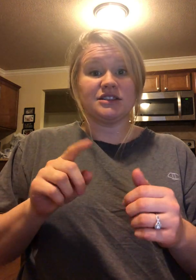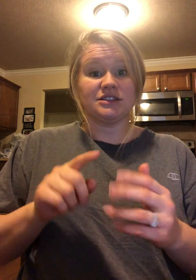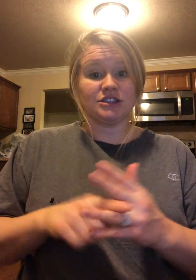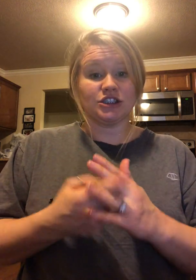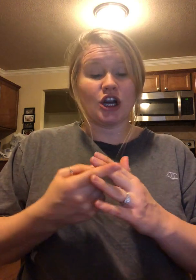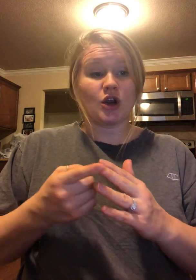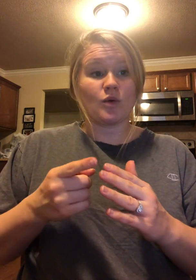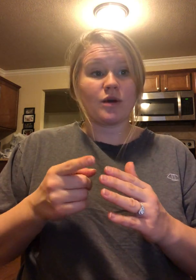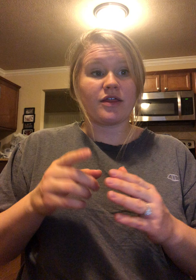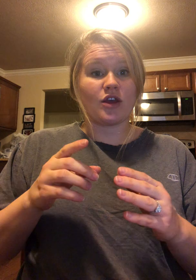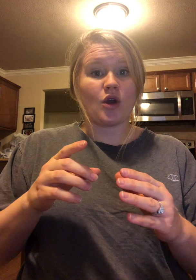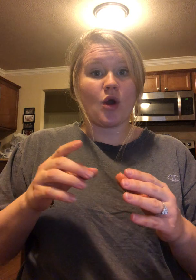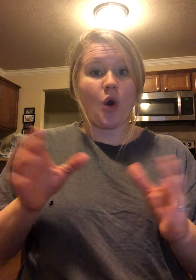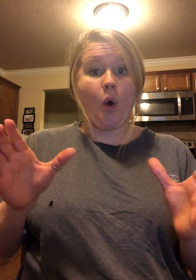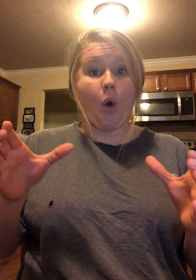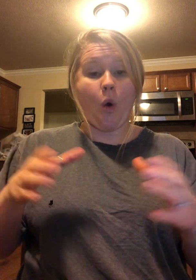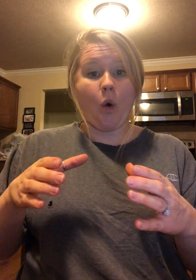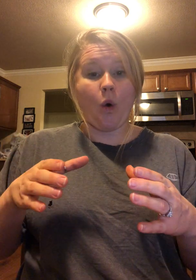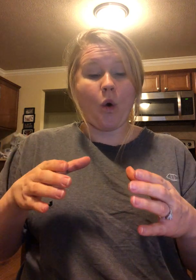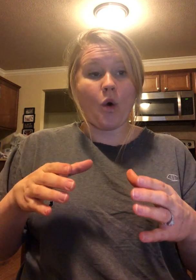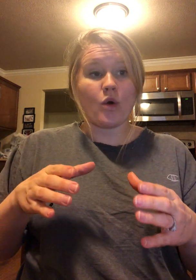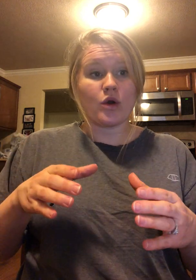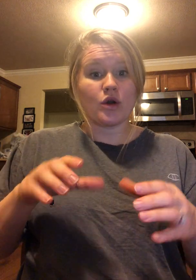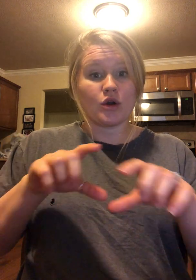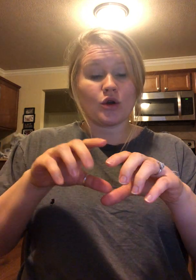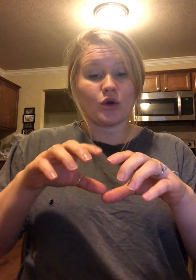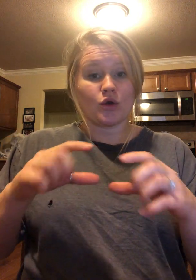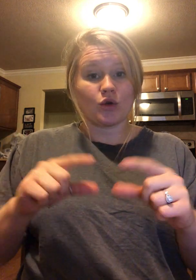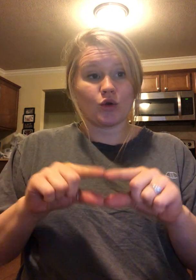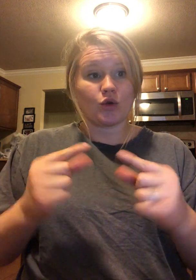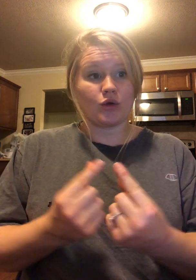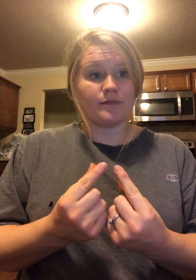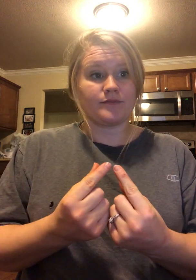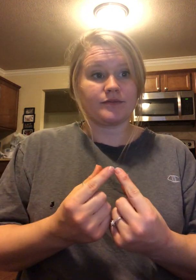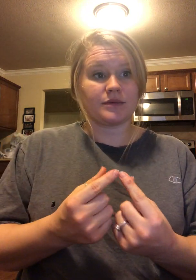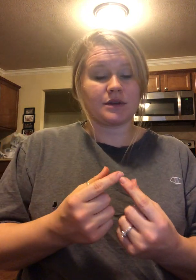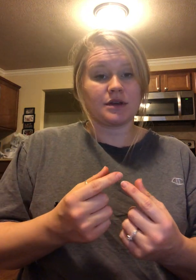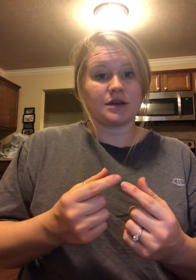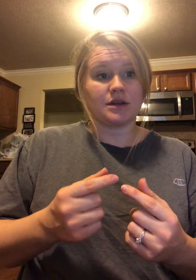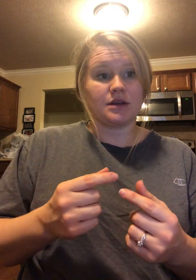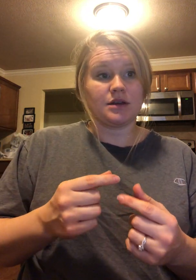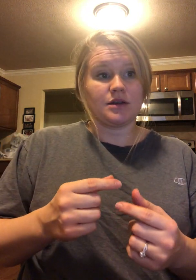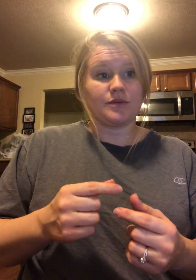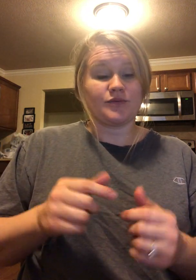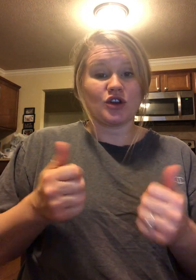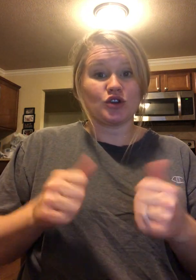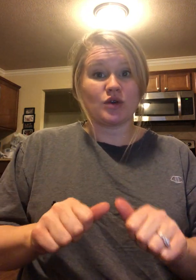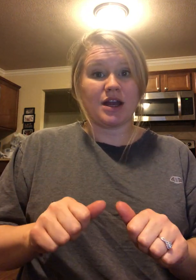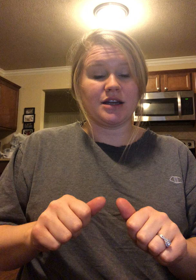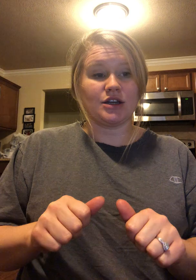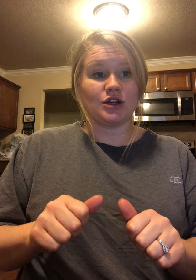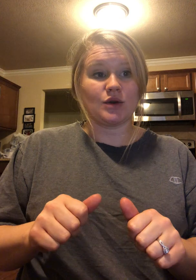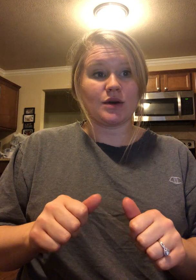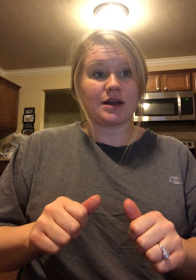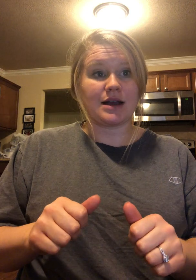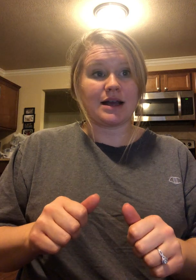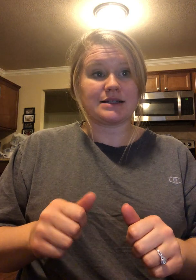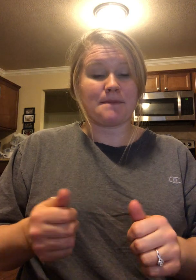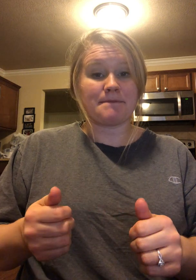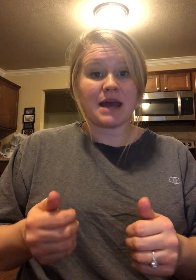reaching the most important skill together in whole group reading. We try to do as many hands-on activities as we can to get them to